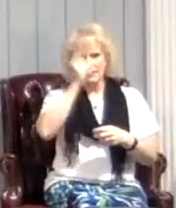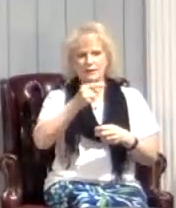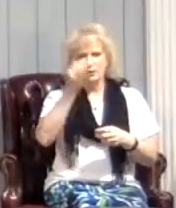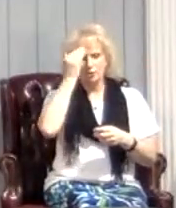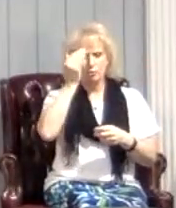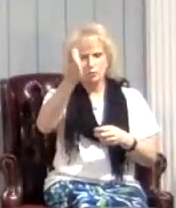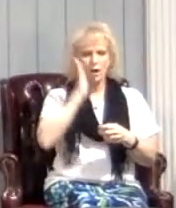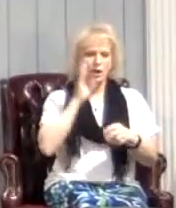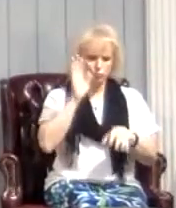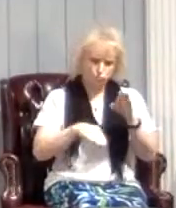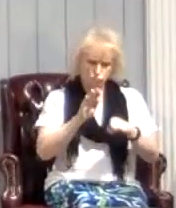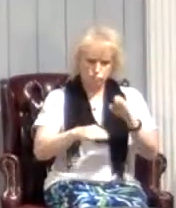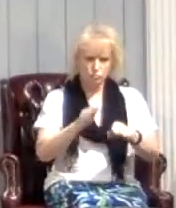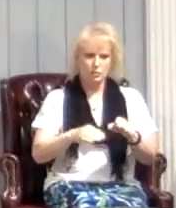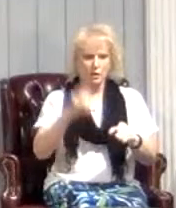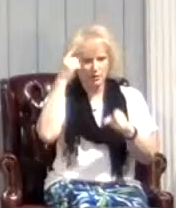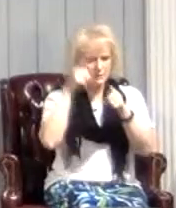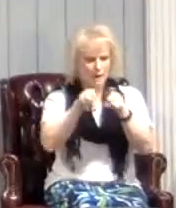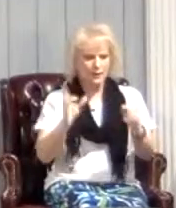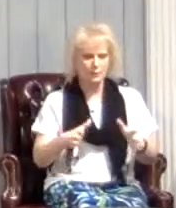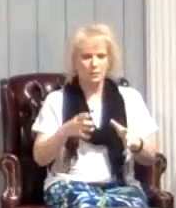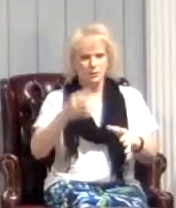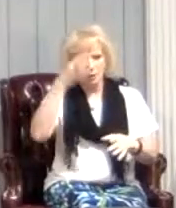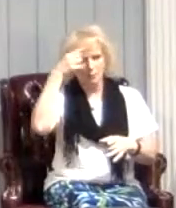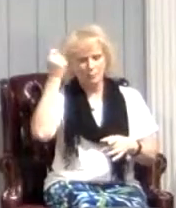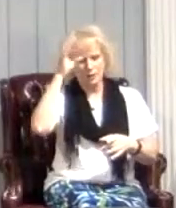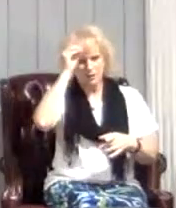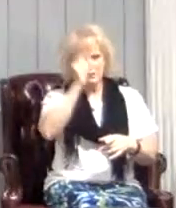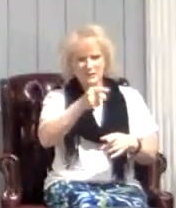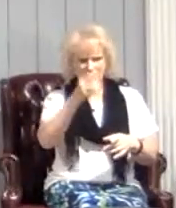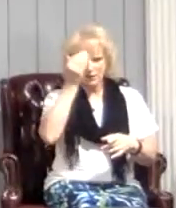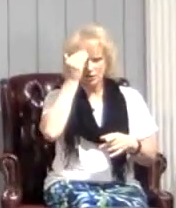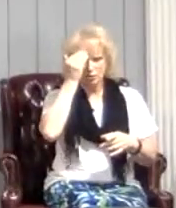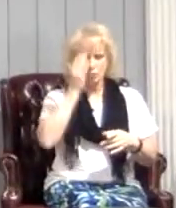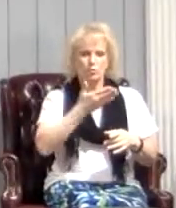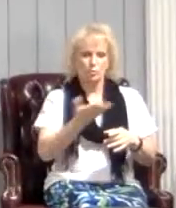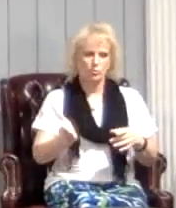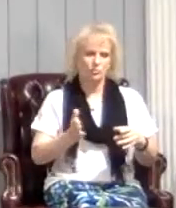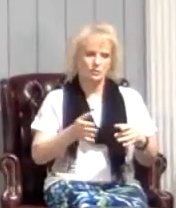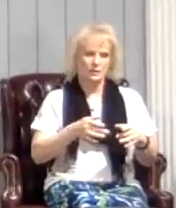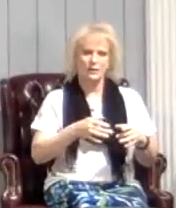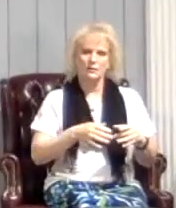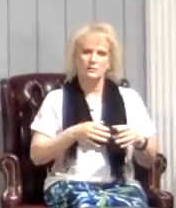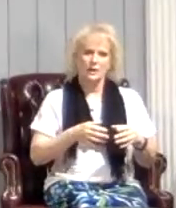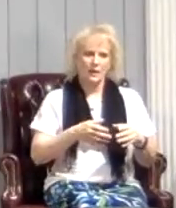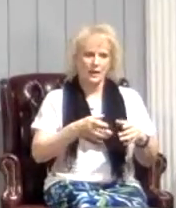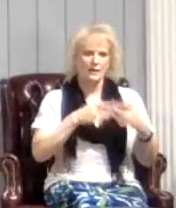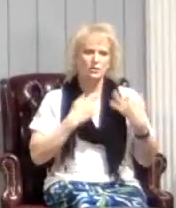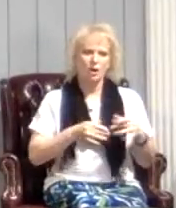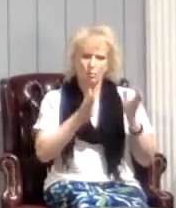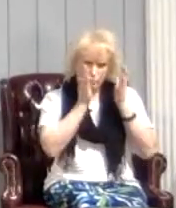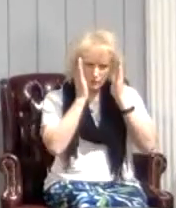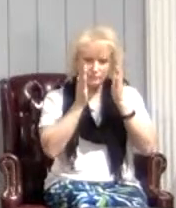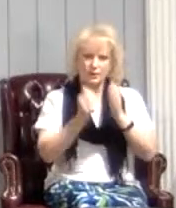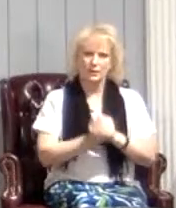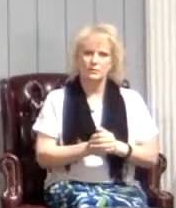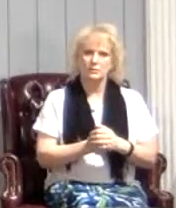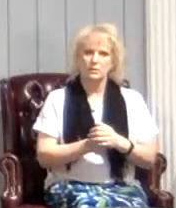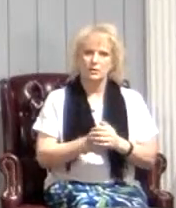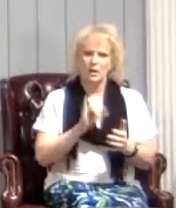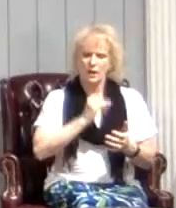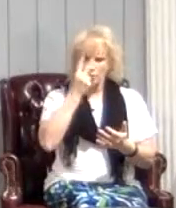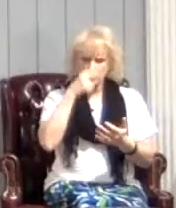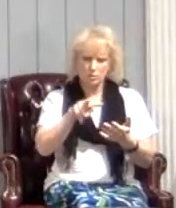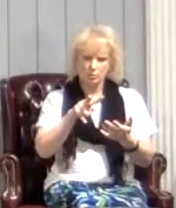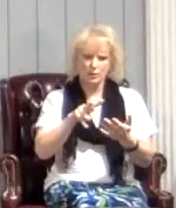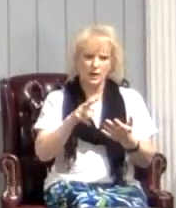his enemies, and because he knew those things, because his heart was fixed, because he knew those things. Now, I got to looking at this, and I noticed a